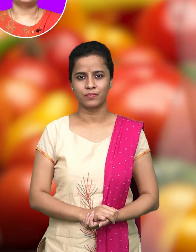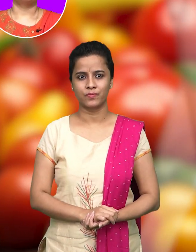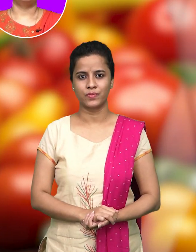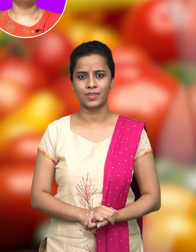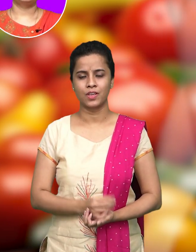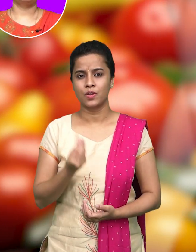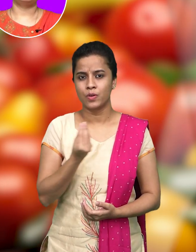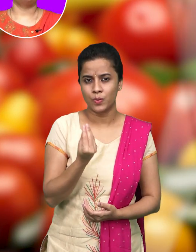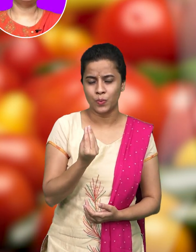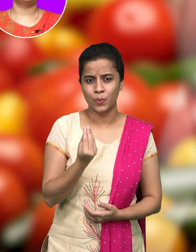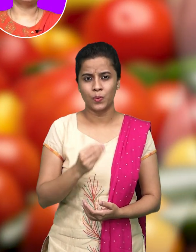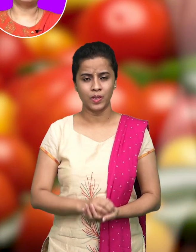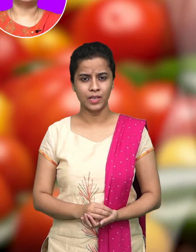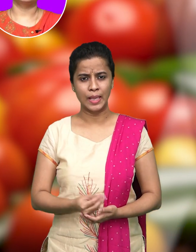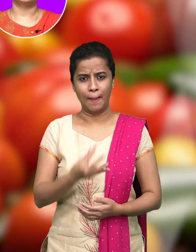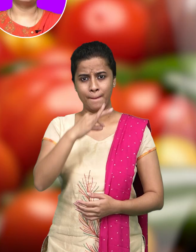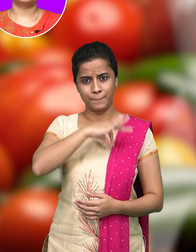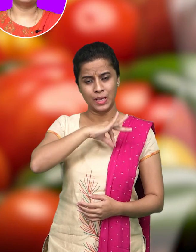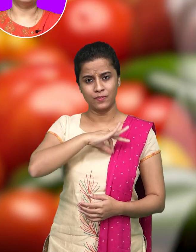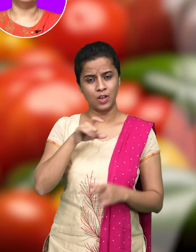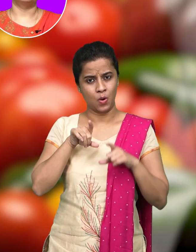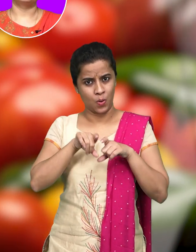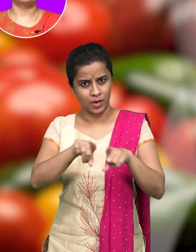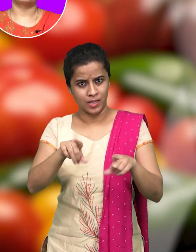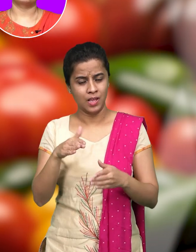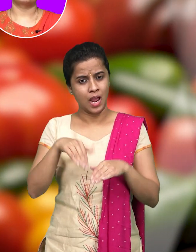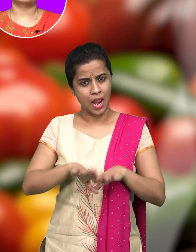There are mutually beneficial organisms too.